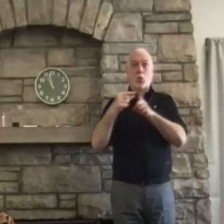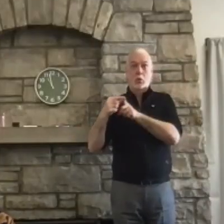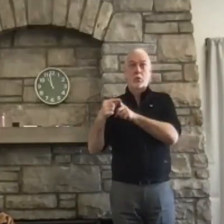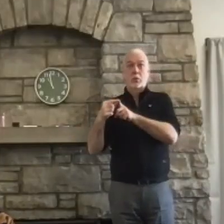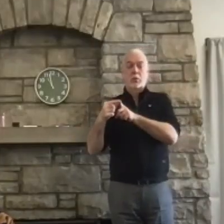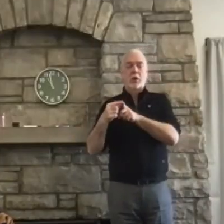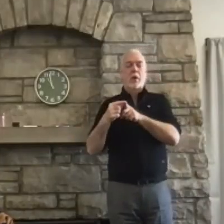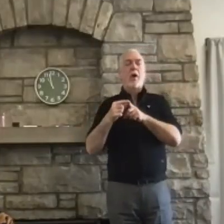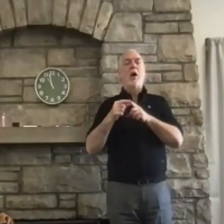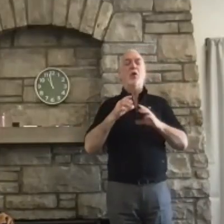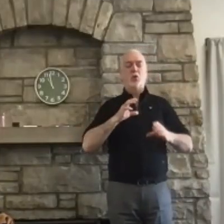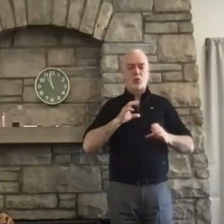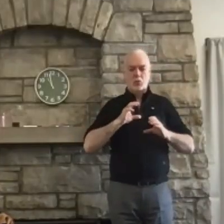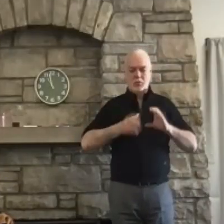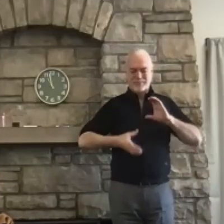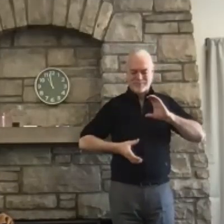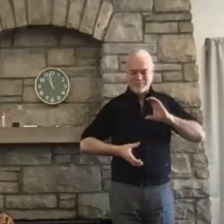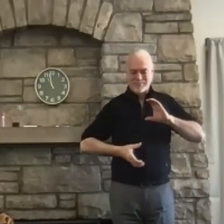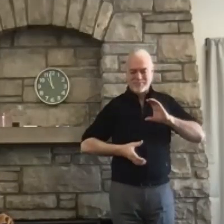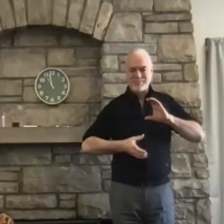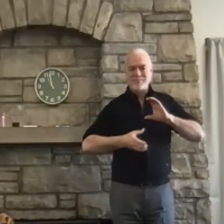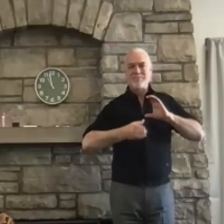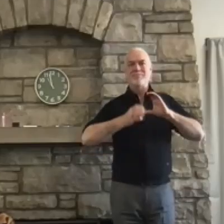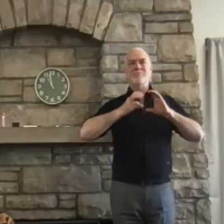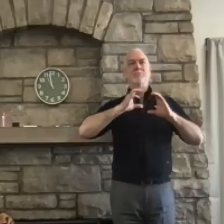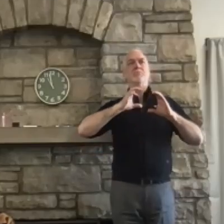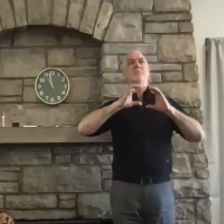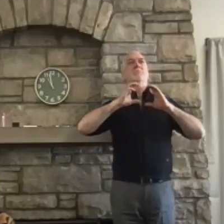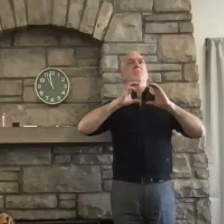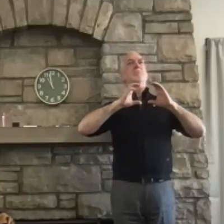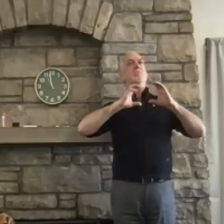Helen began learning to speak in a clear